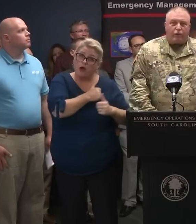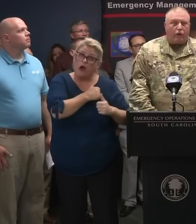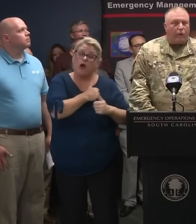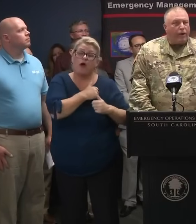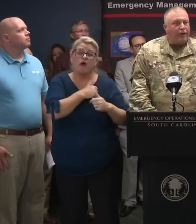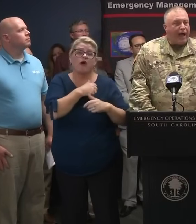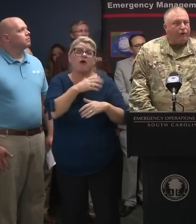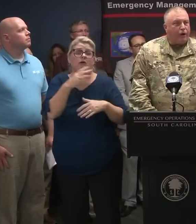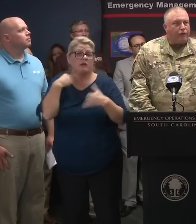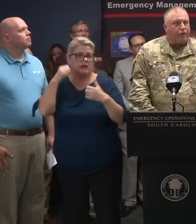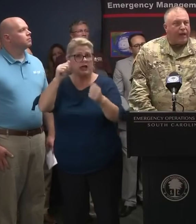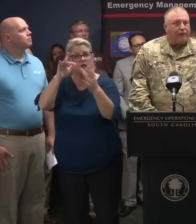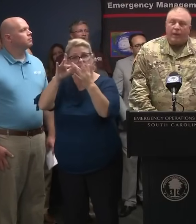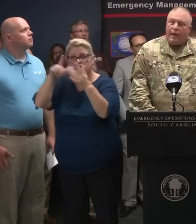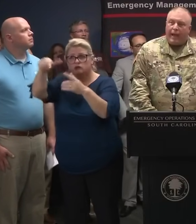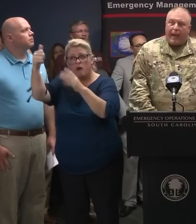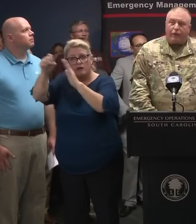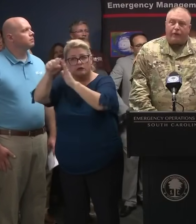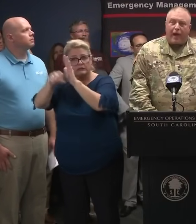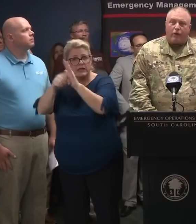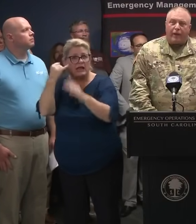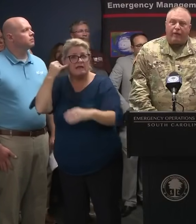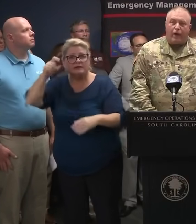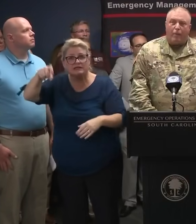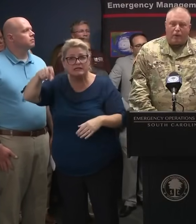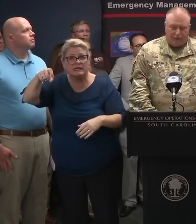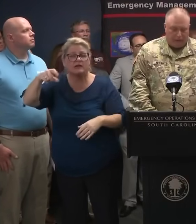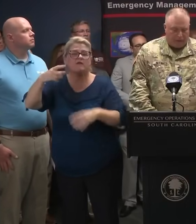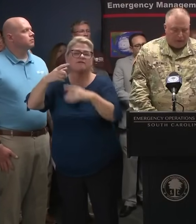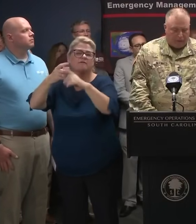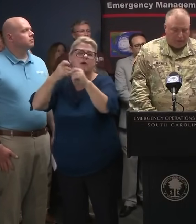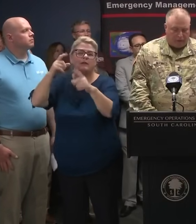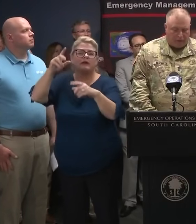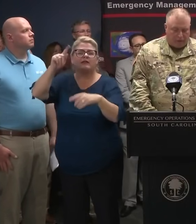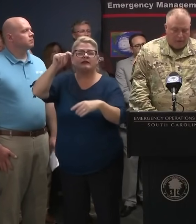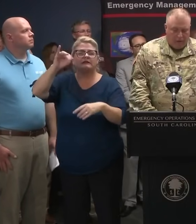and we can certainly reach out to other states and to Title 10 to help us in